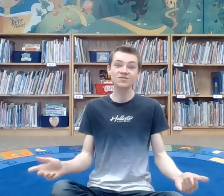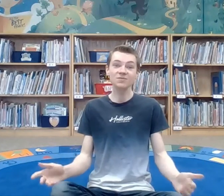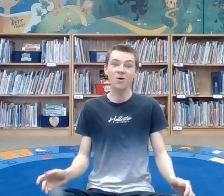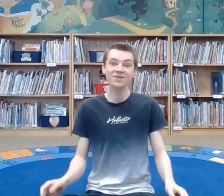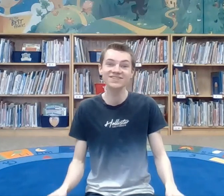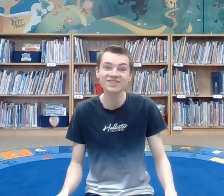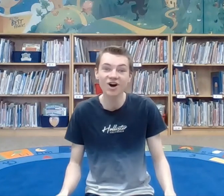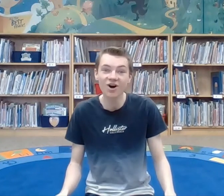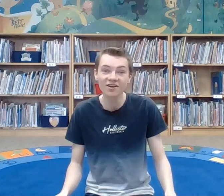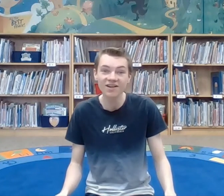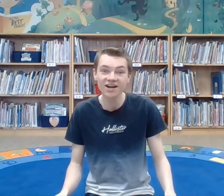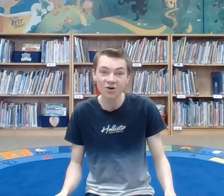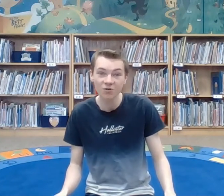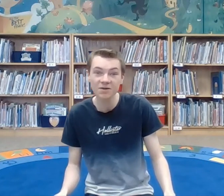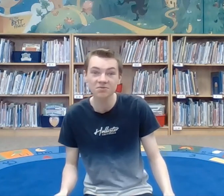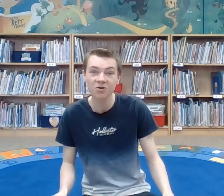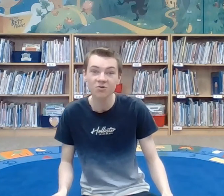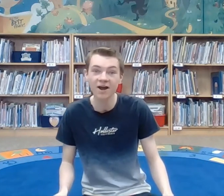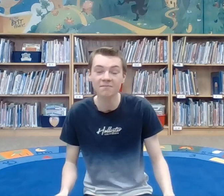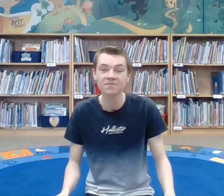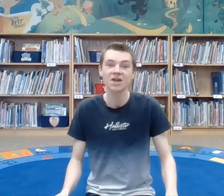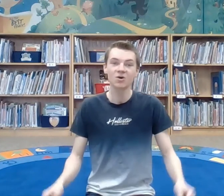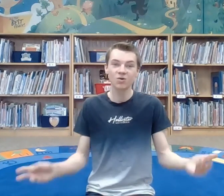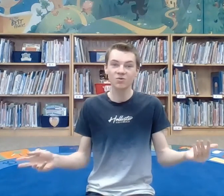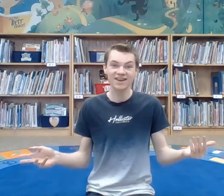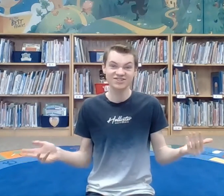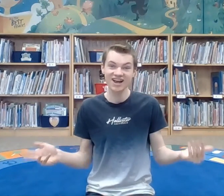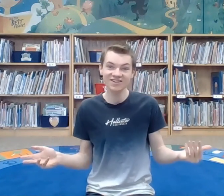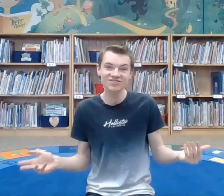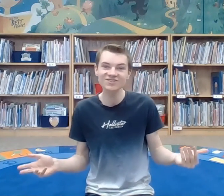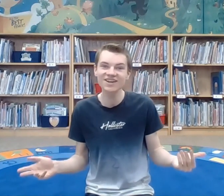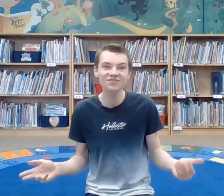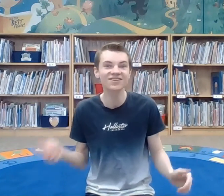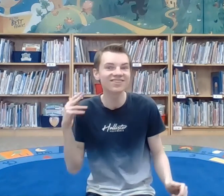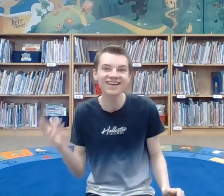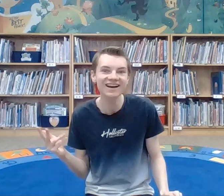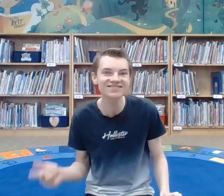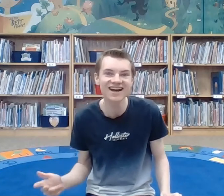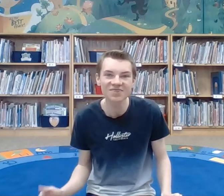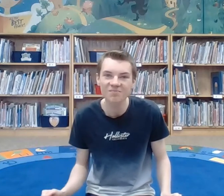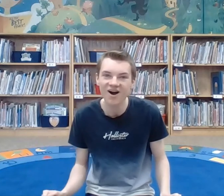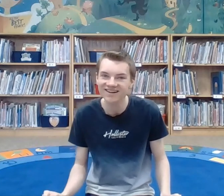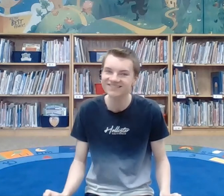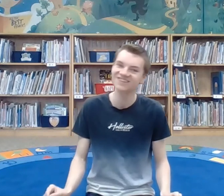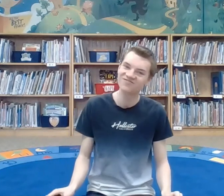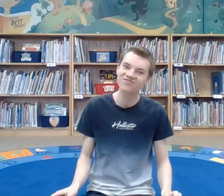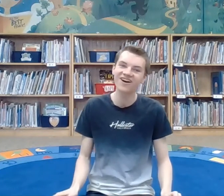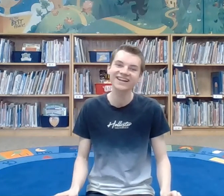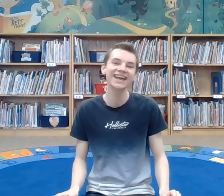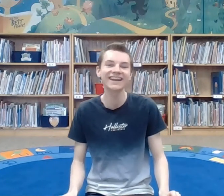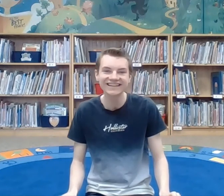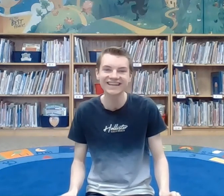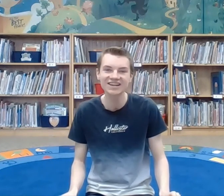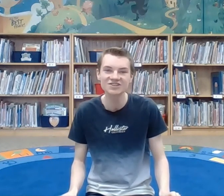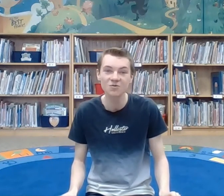Music Moments is an online-only program where we challenge ourselves to think outside the box in fun and engaging